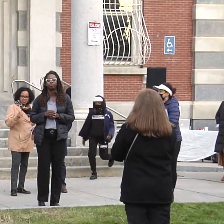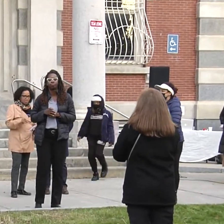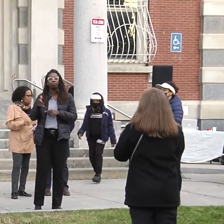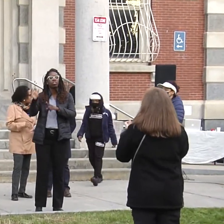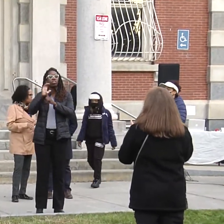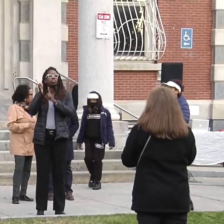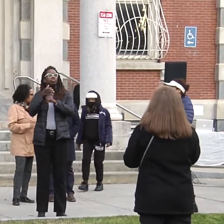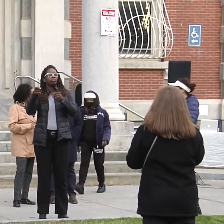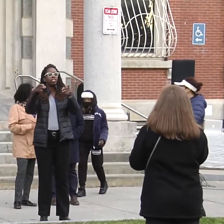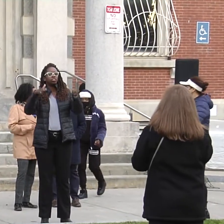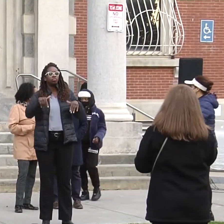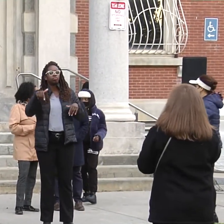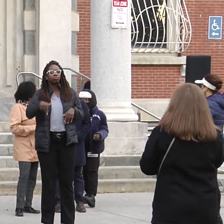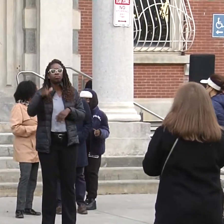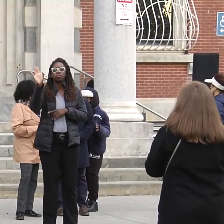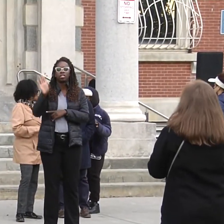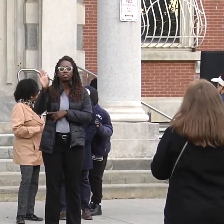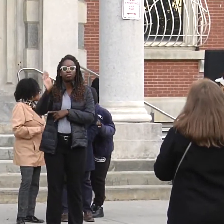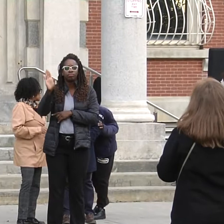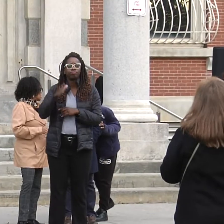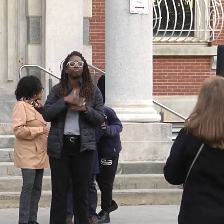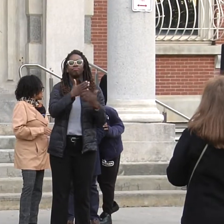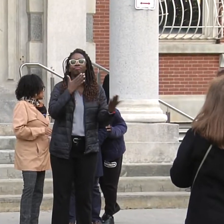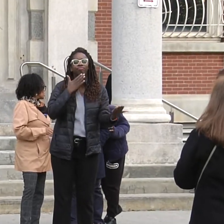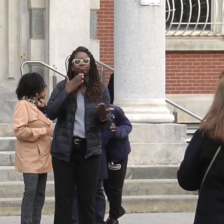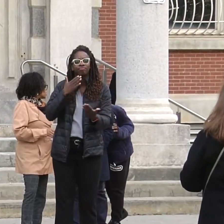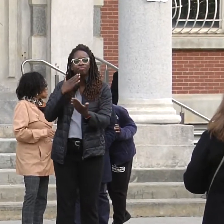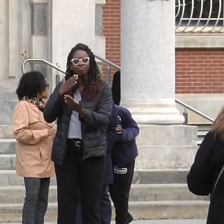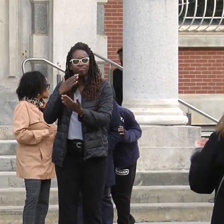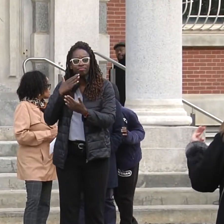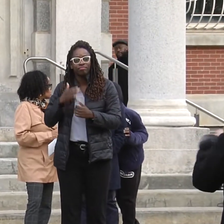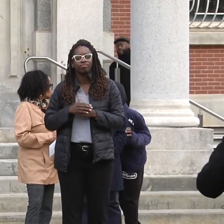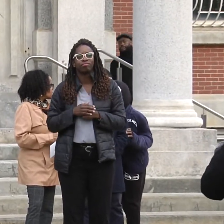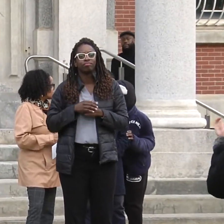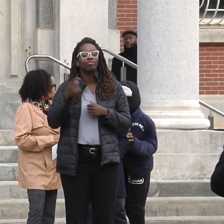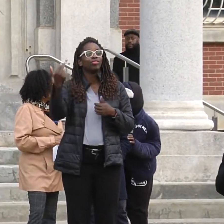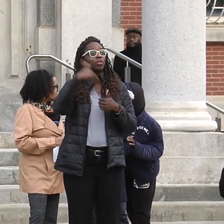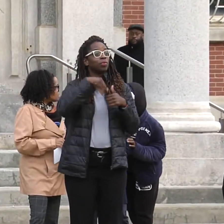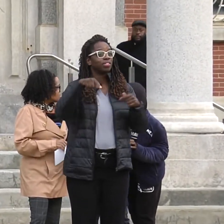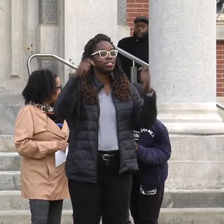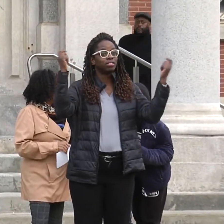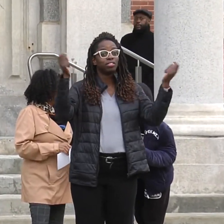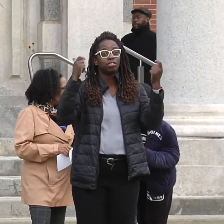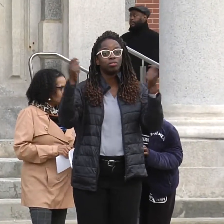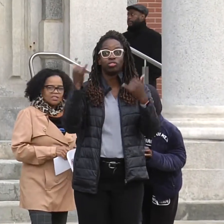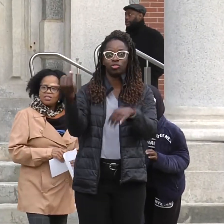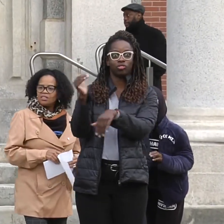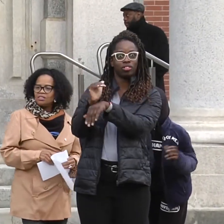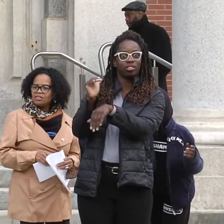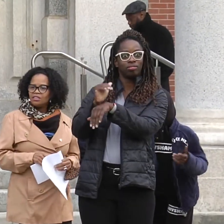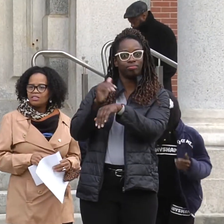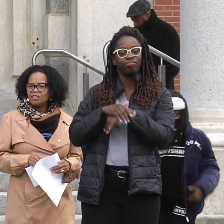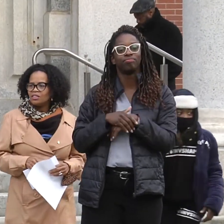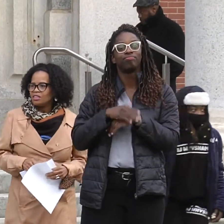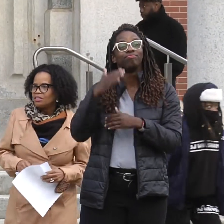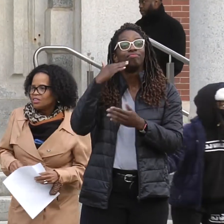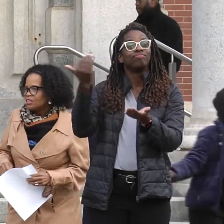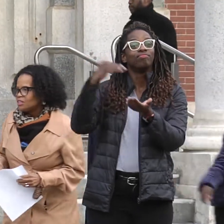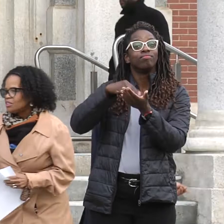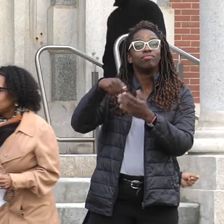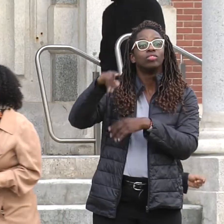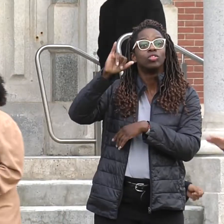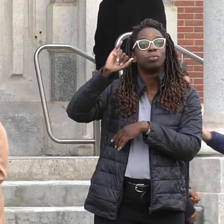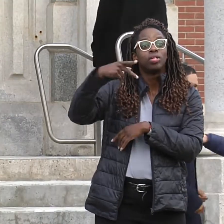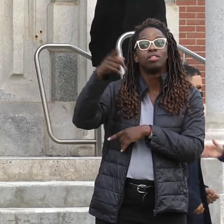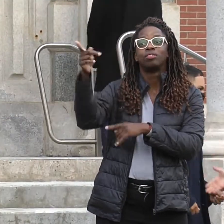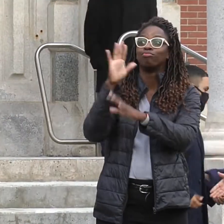for this celebration of Wythe and Web by Matthew Hinçman. And again, thanks to JP Honk for kicking us off. We're here to celebrate